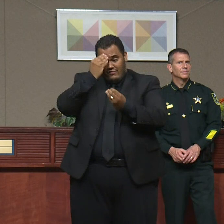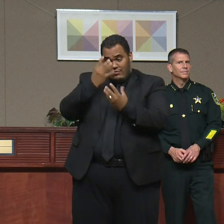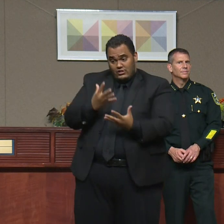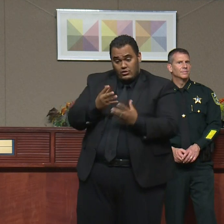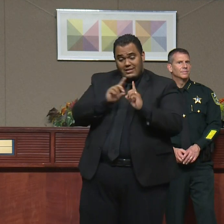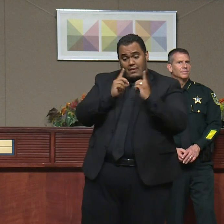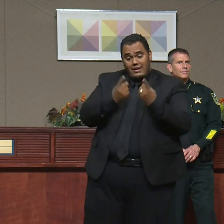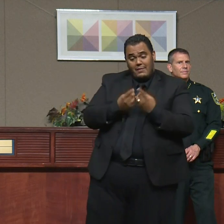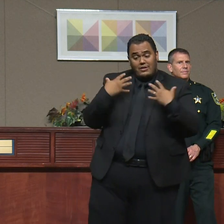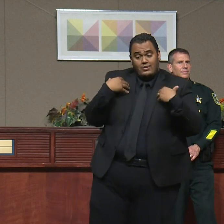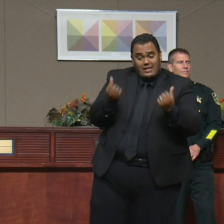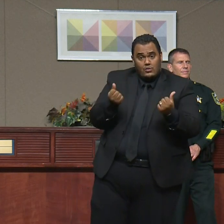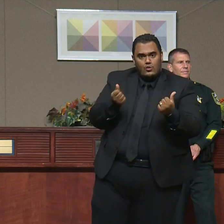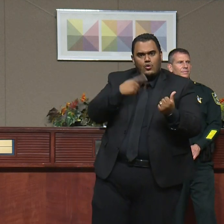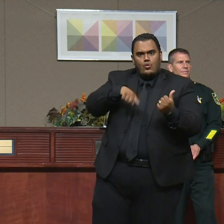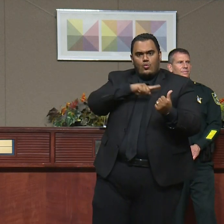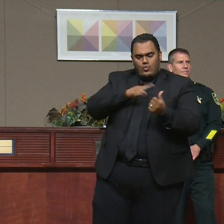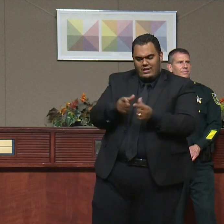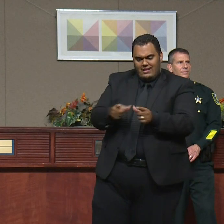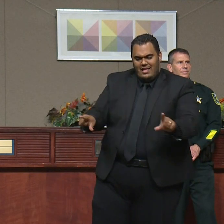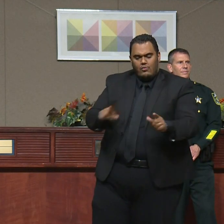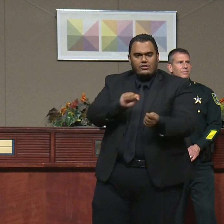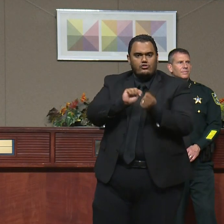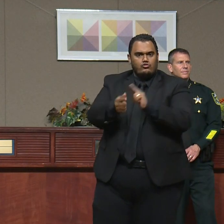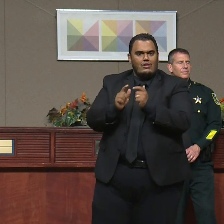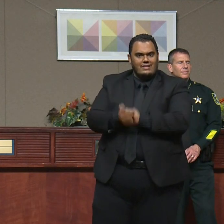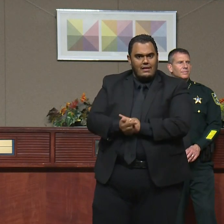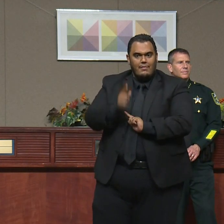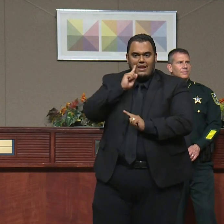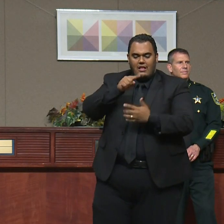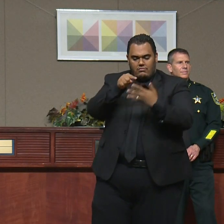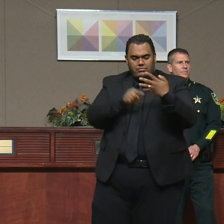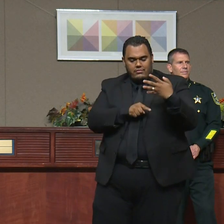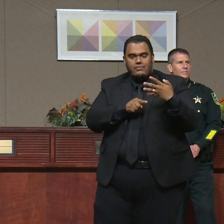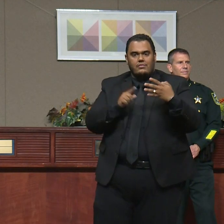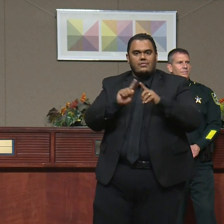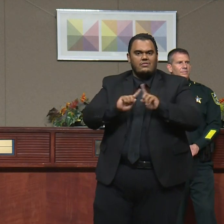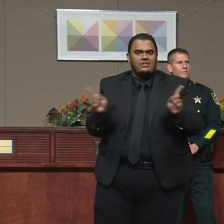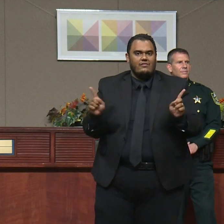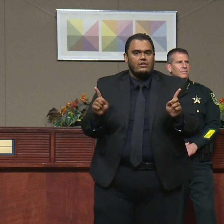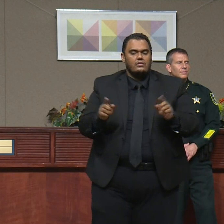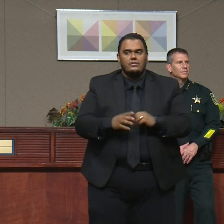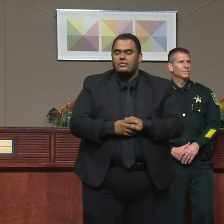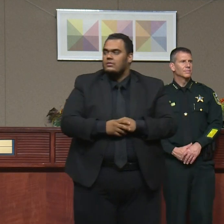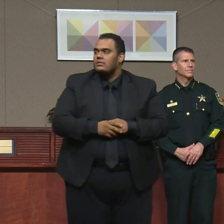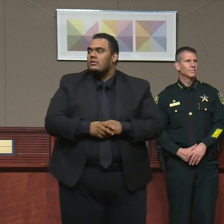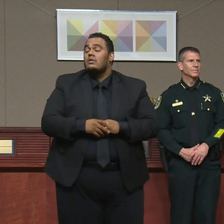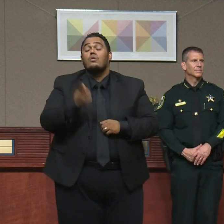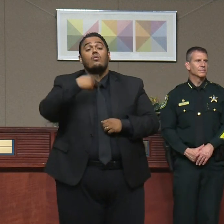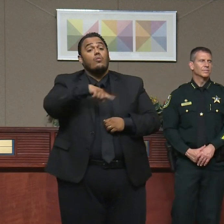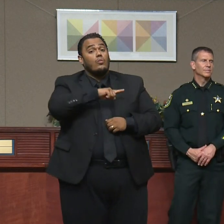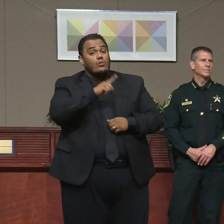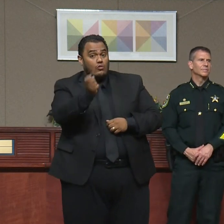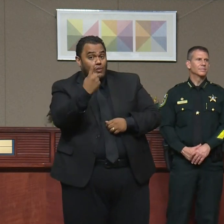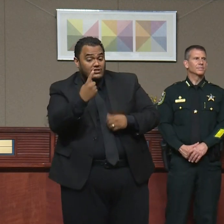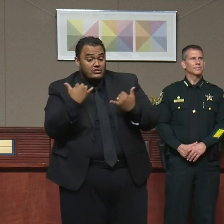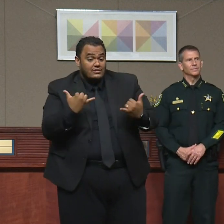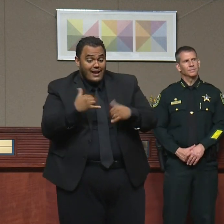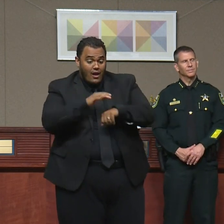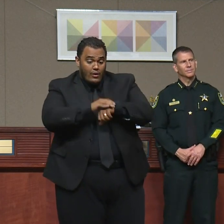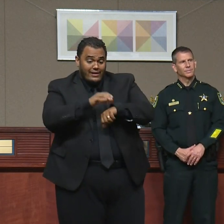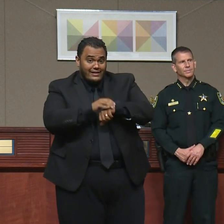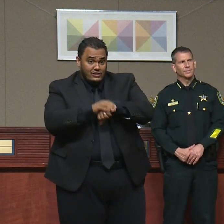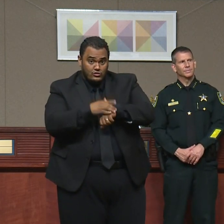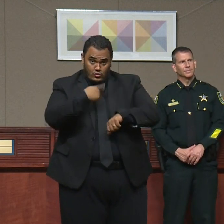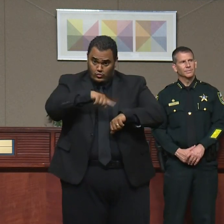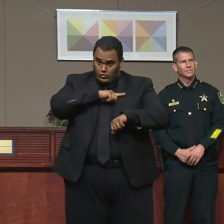más frecuentemente. The question was, are we going to engage with the Latino media and the media in